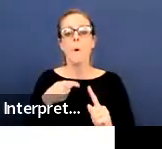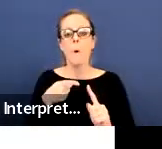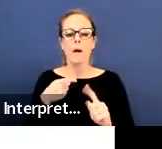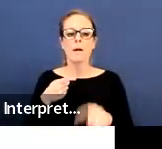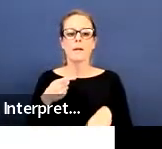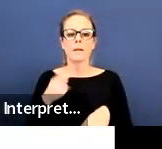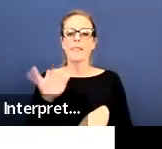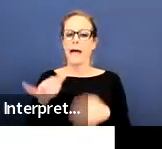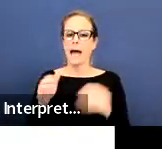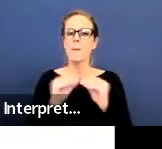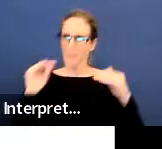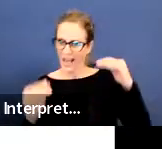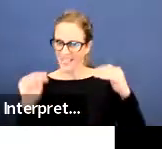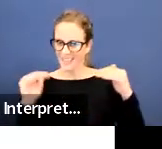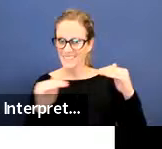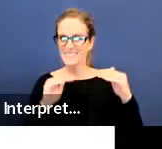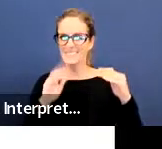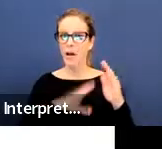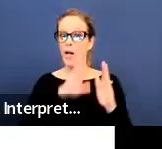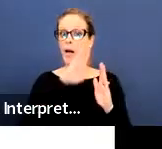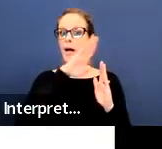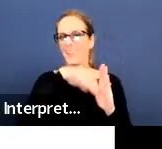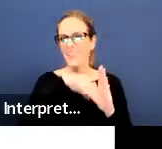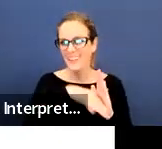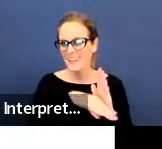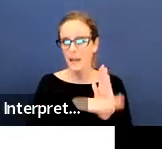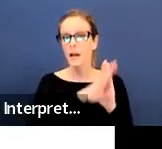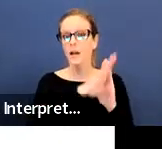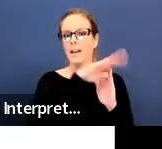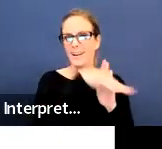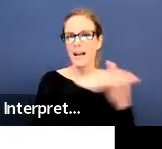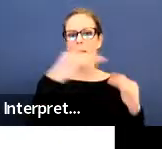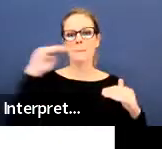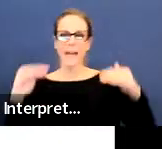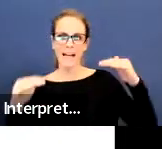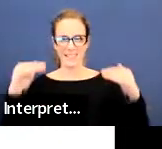state of balance, and that